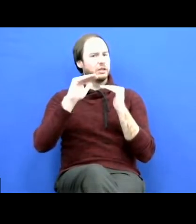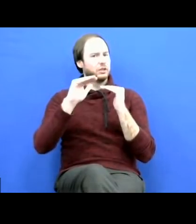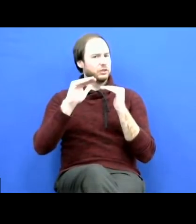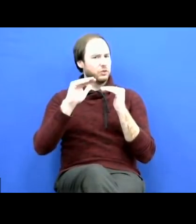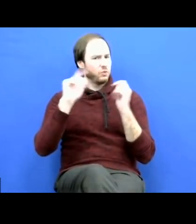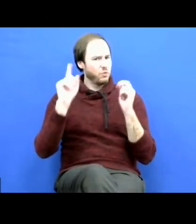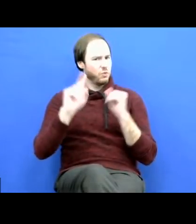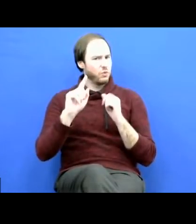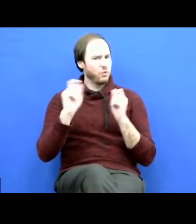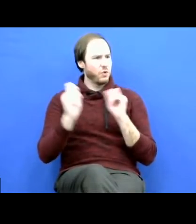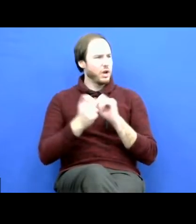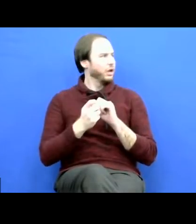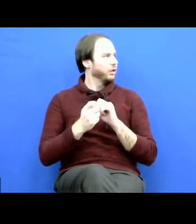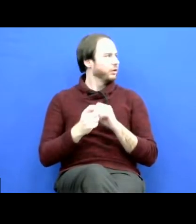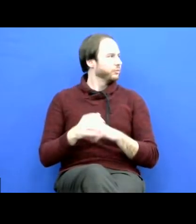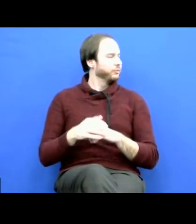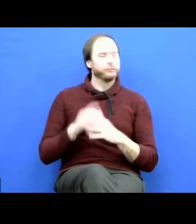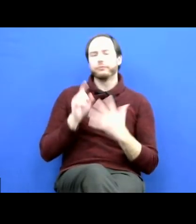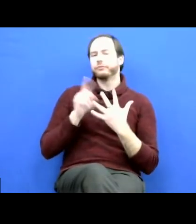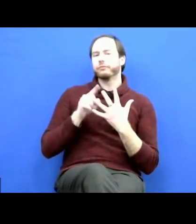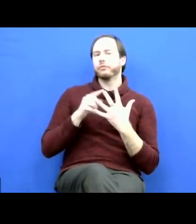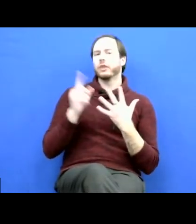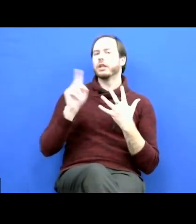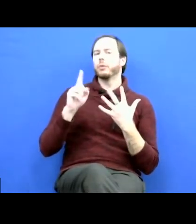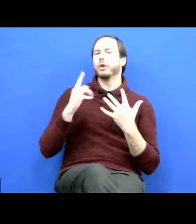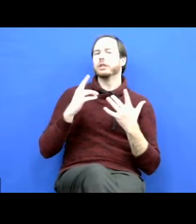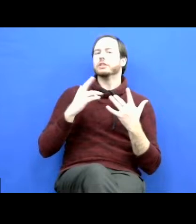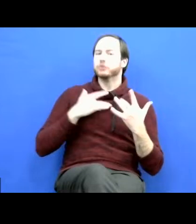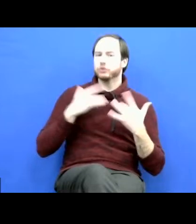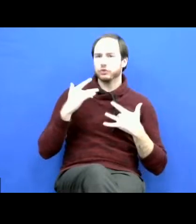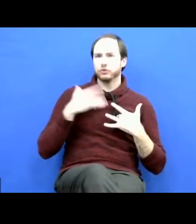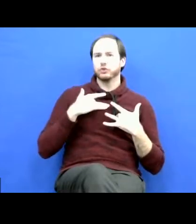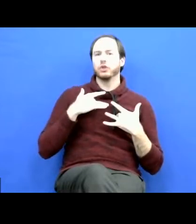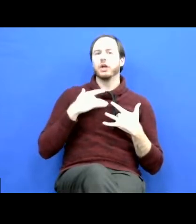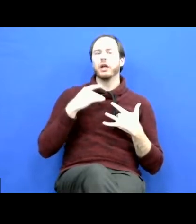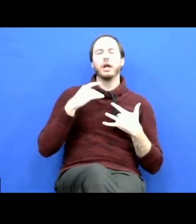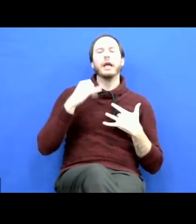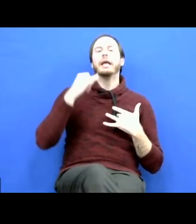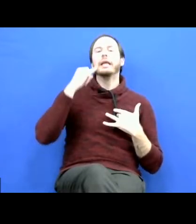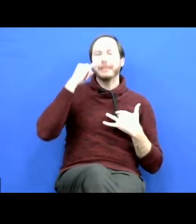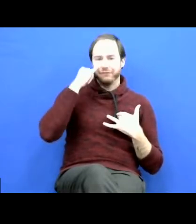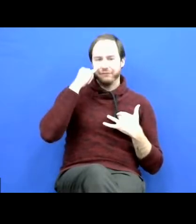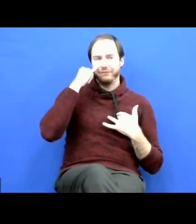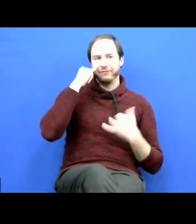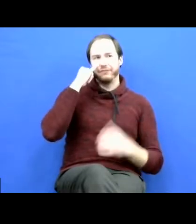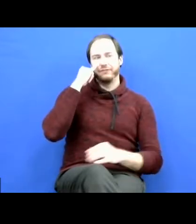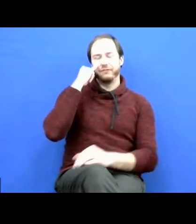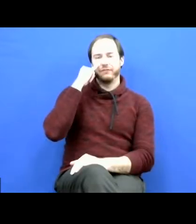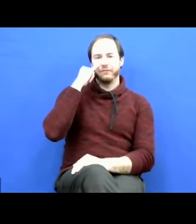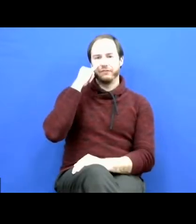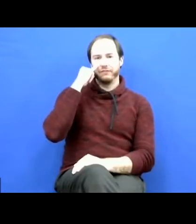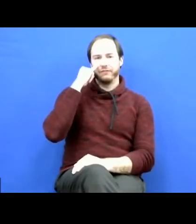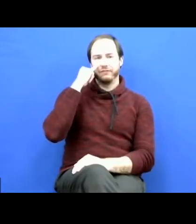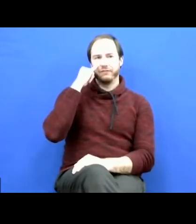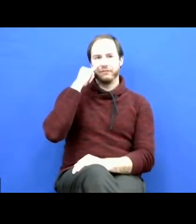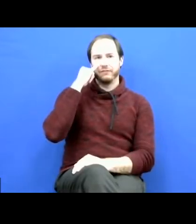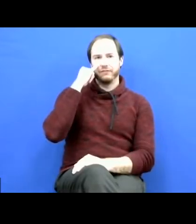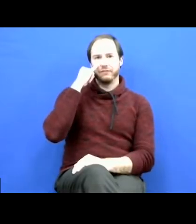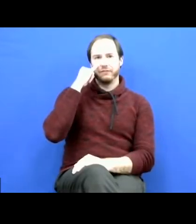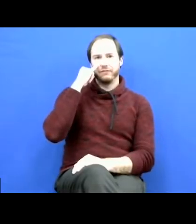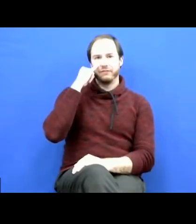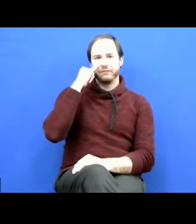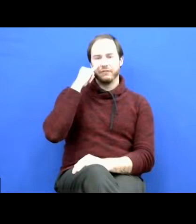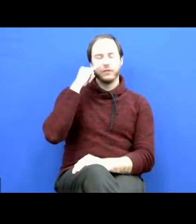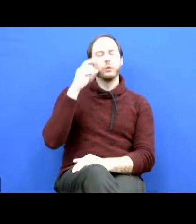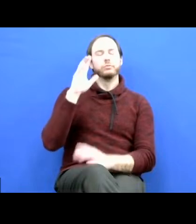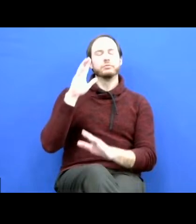in? Somebody had expressed a concern about there not being excessive